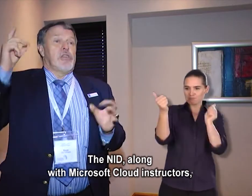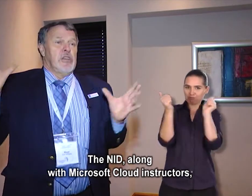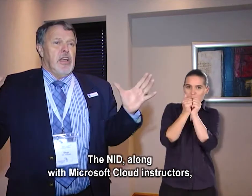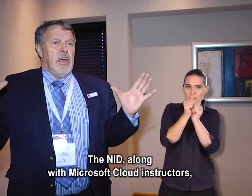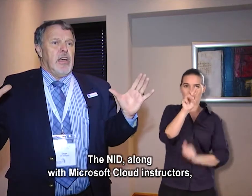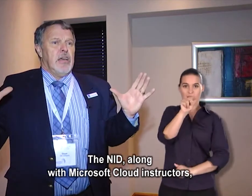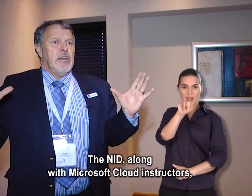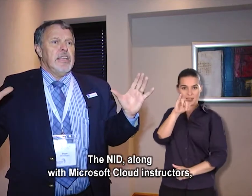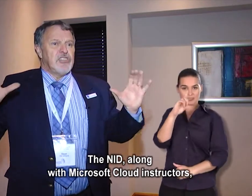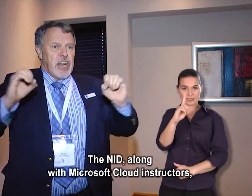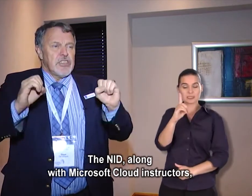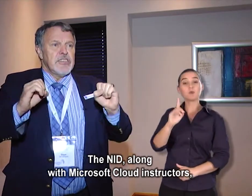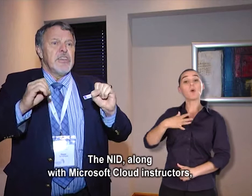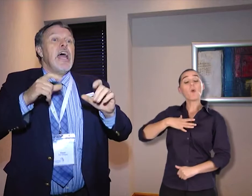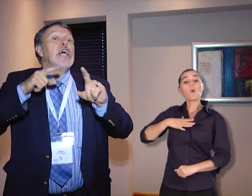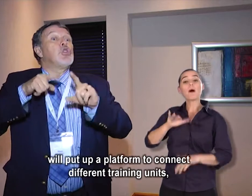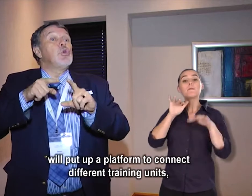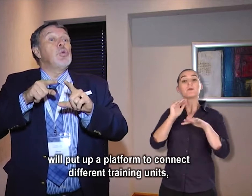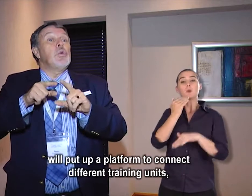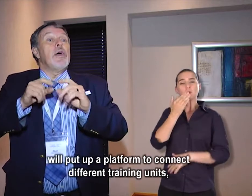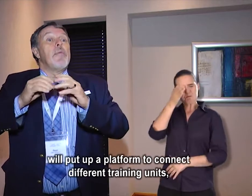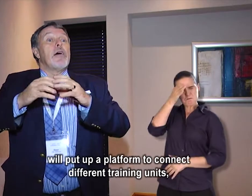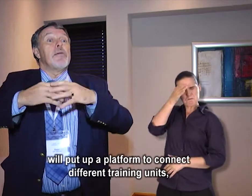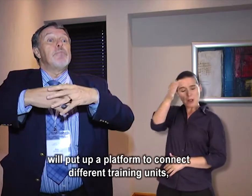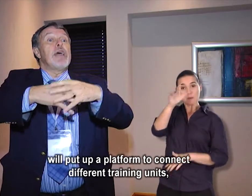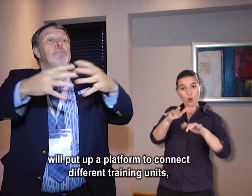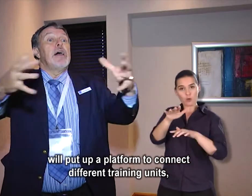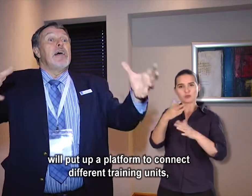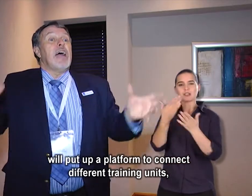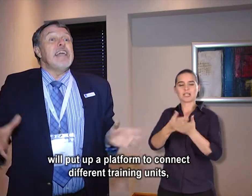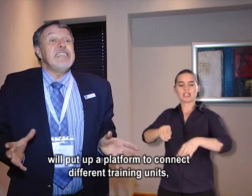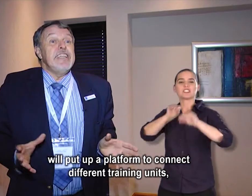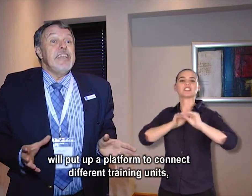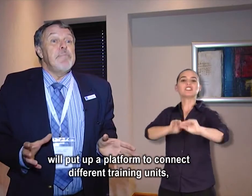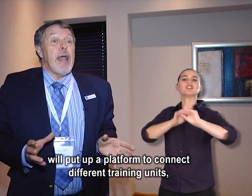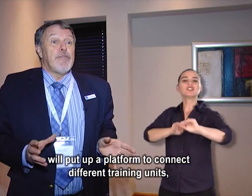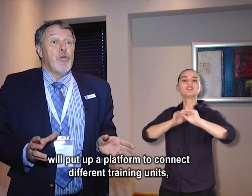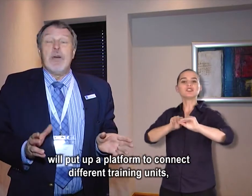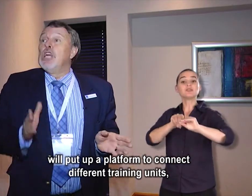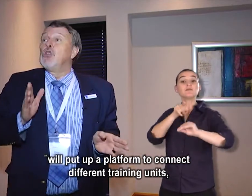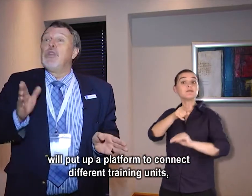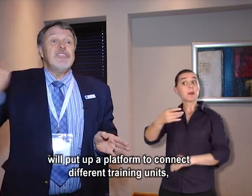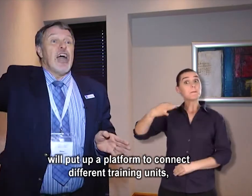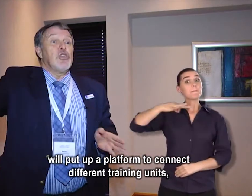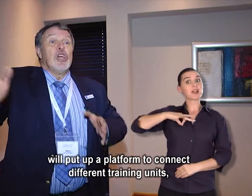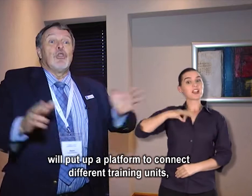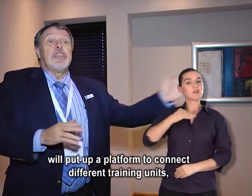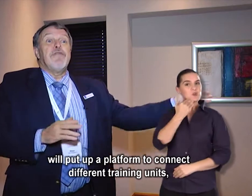cloud instructors, to put up an ICT platform to reach out to